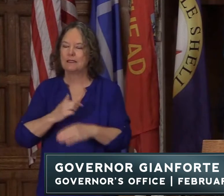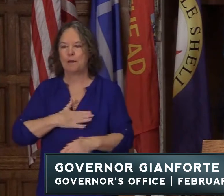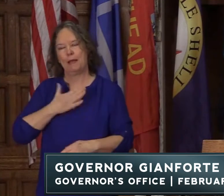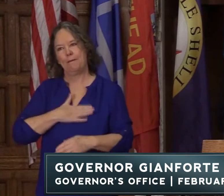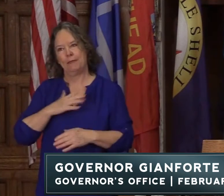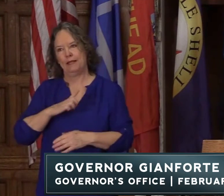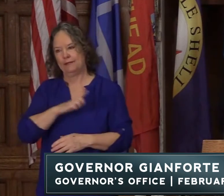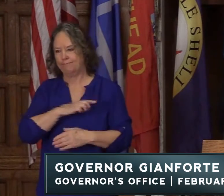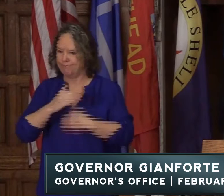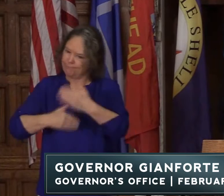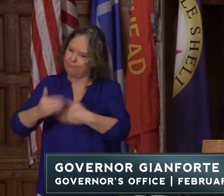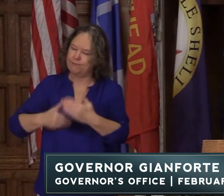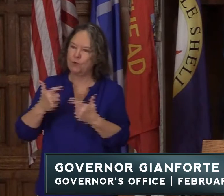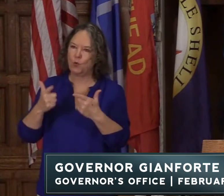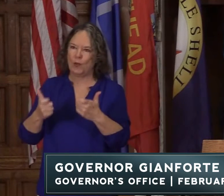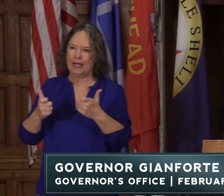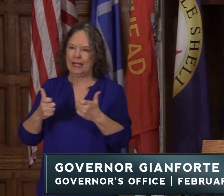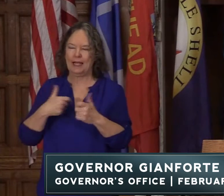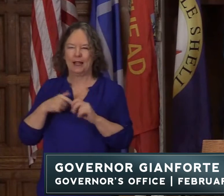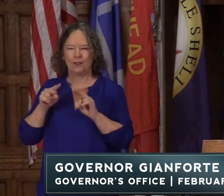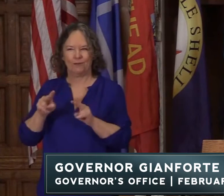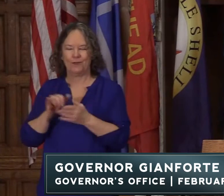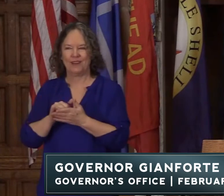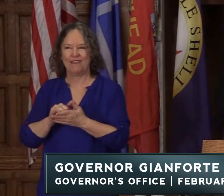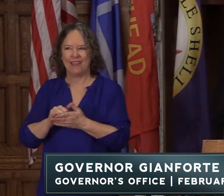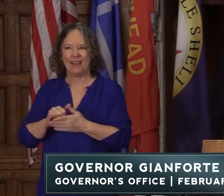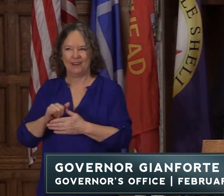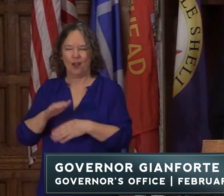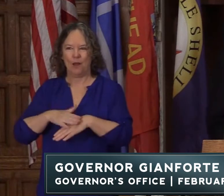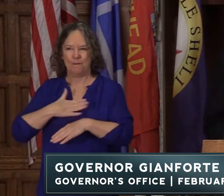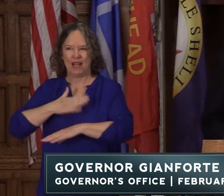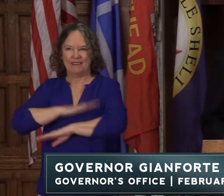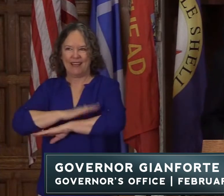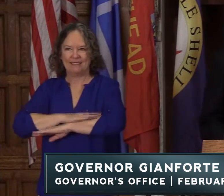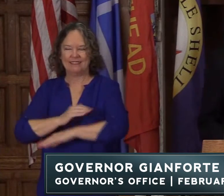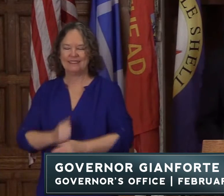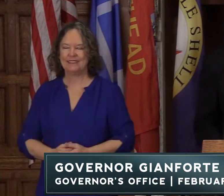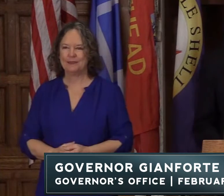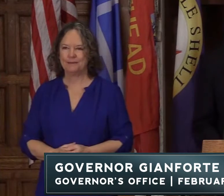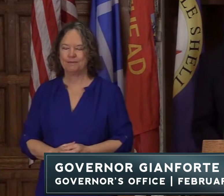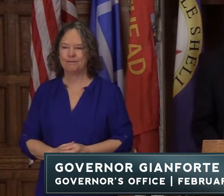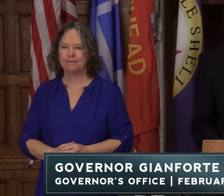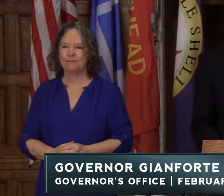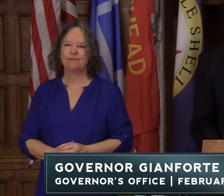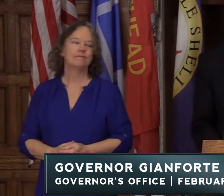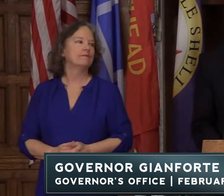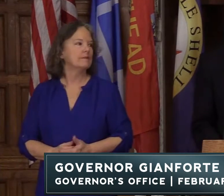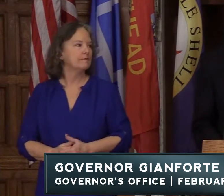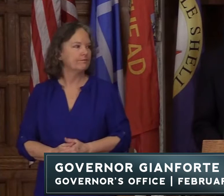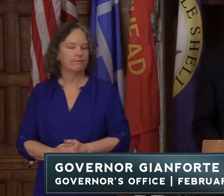can, and I look forward to having it on my desk. Is there an online question?